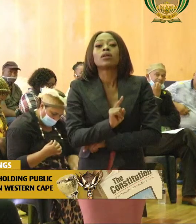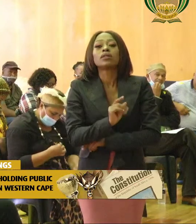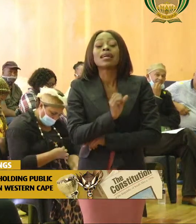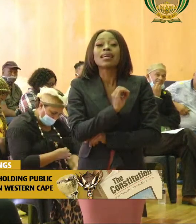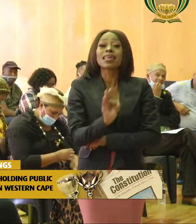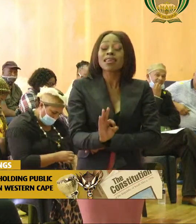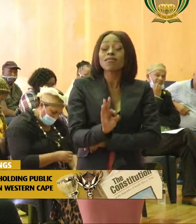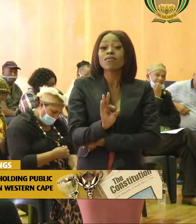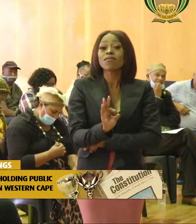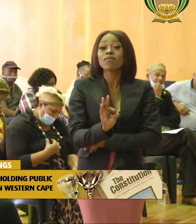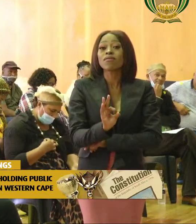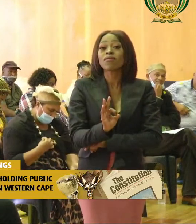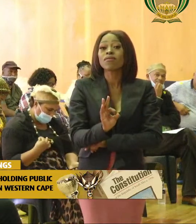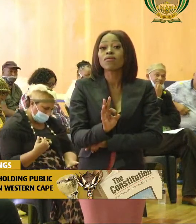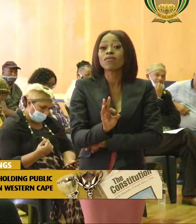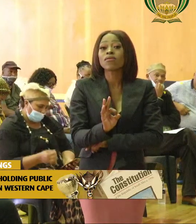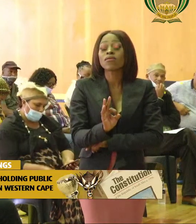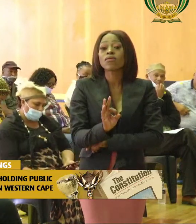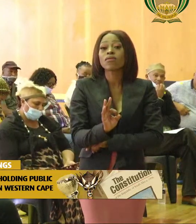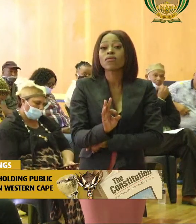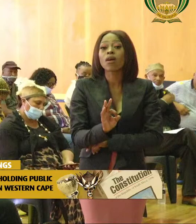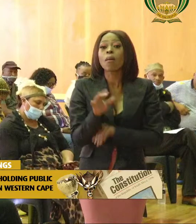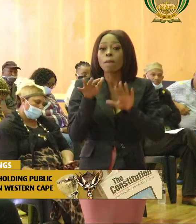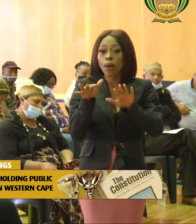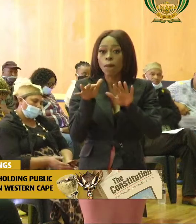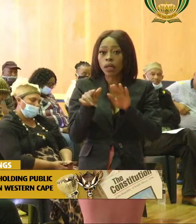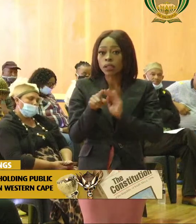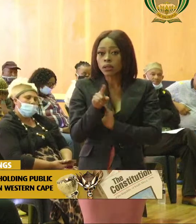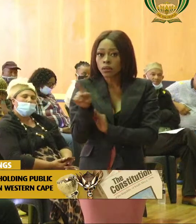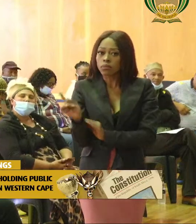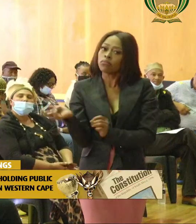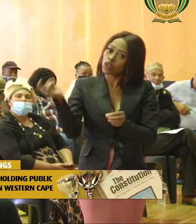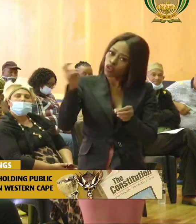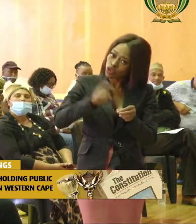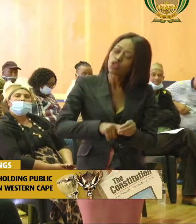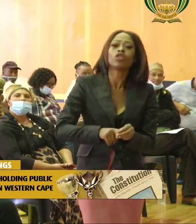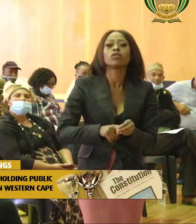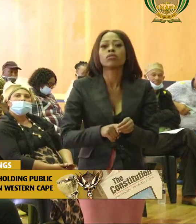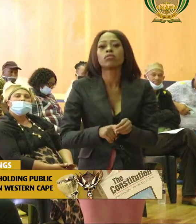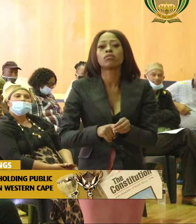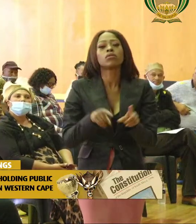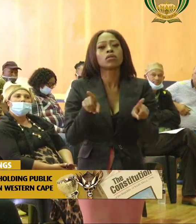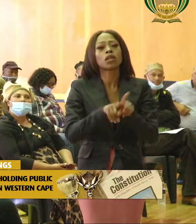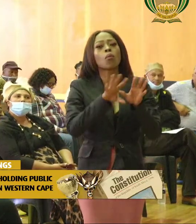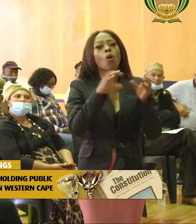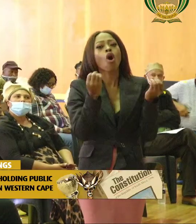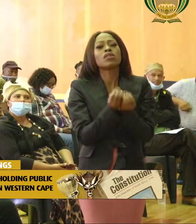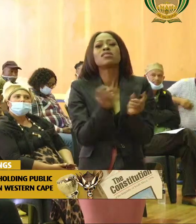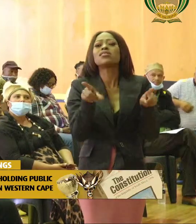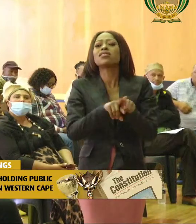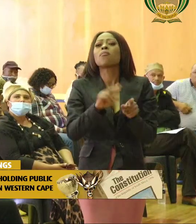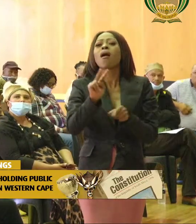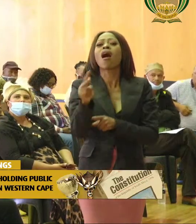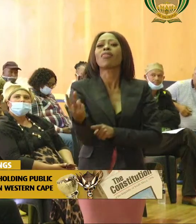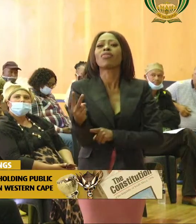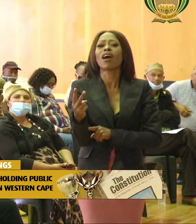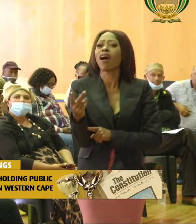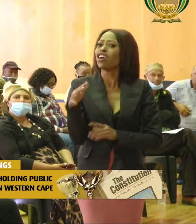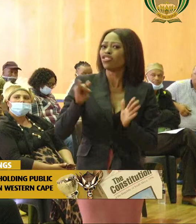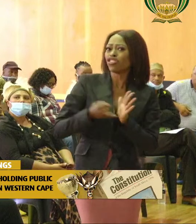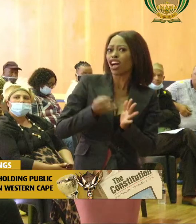onomgogwana aba nabo mabangenelele elonyulweni njengemibutho yezopolitiko maqabane,